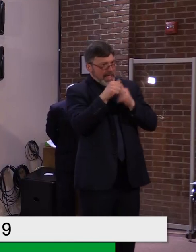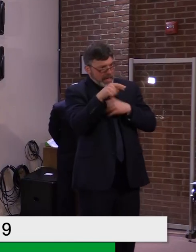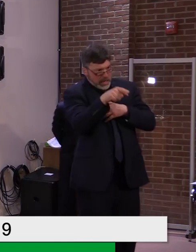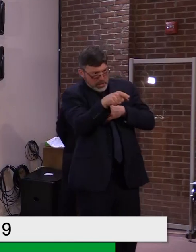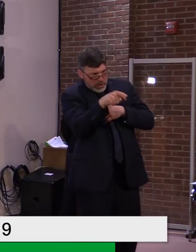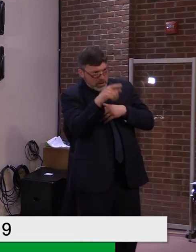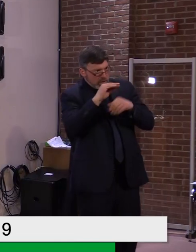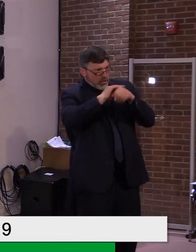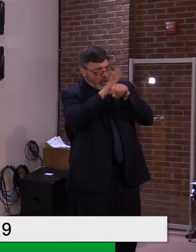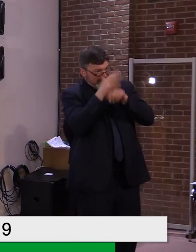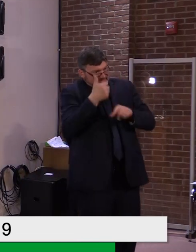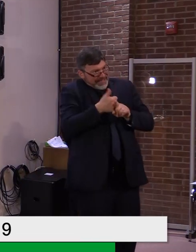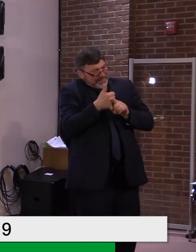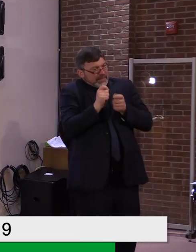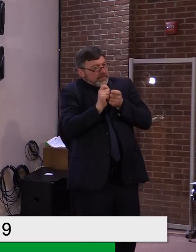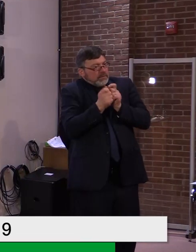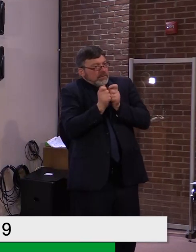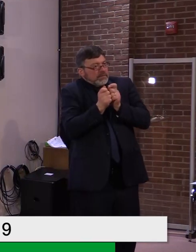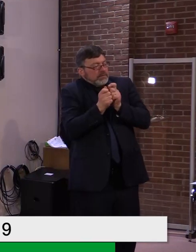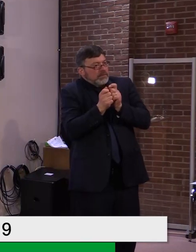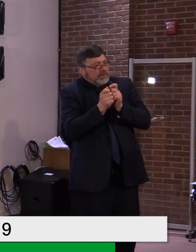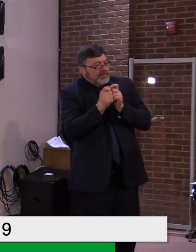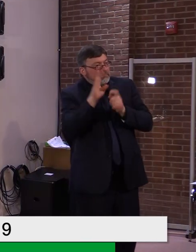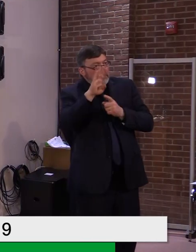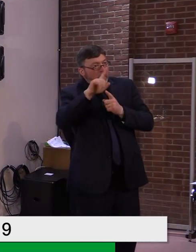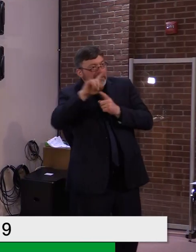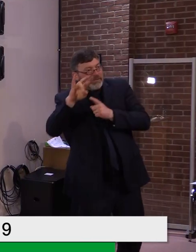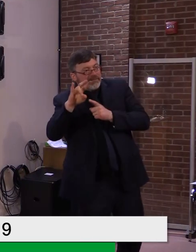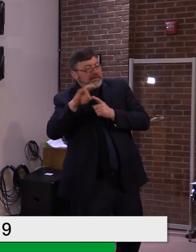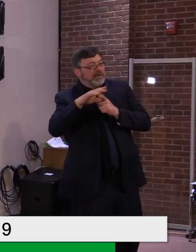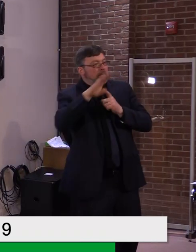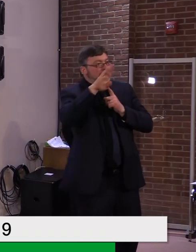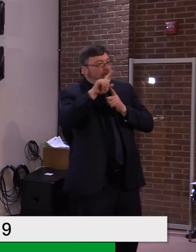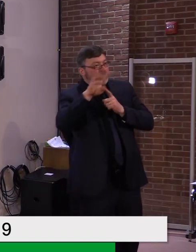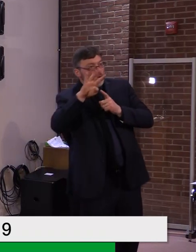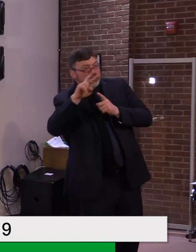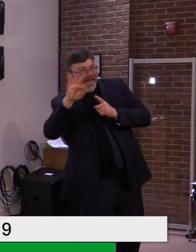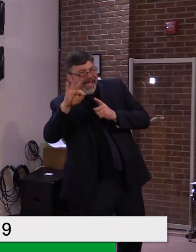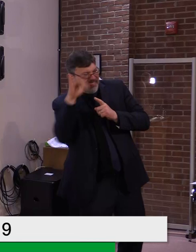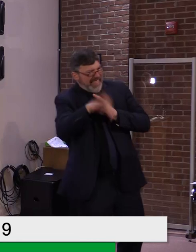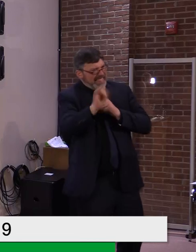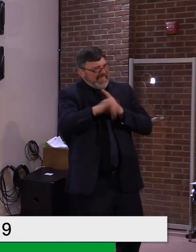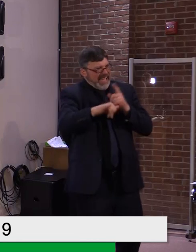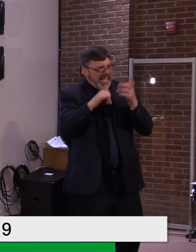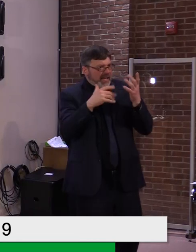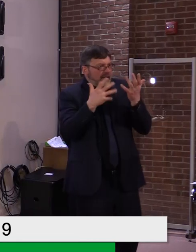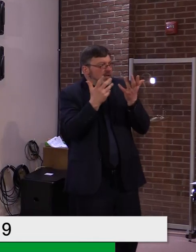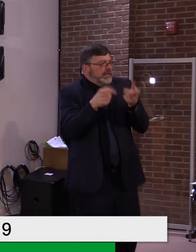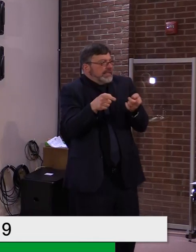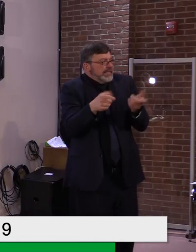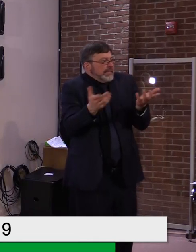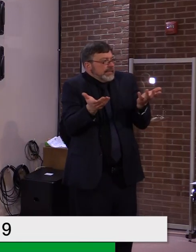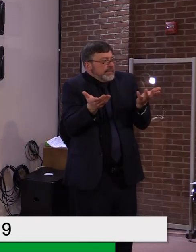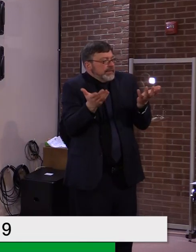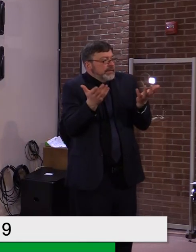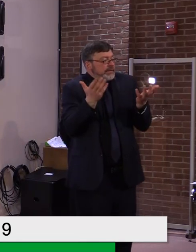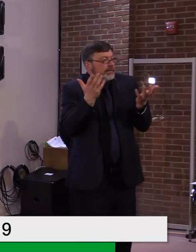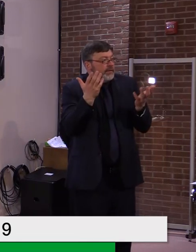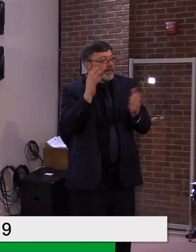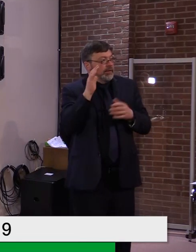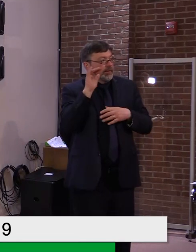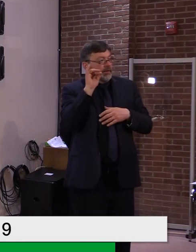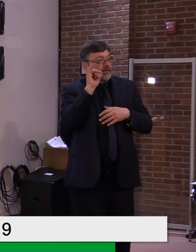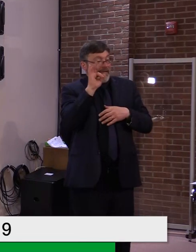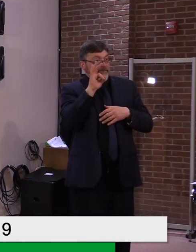transmission for that to occur. The virus doesn't mutate when it's not being passed from person to person. So the less we